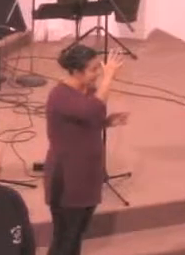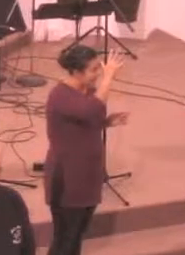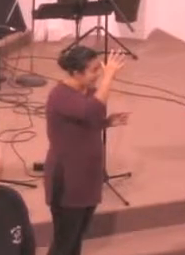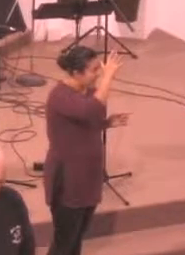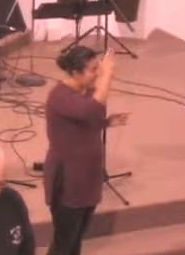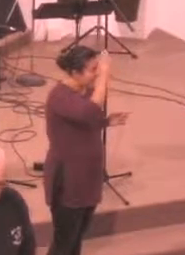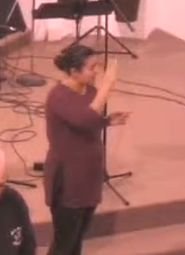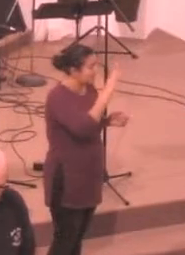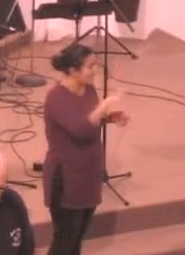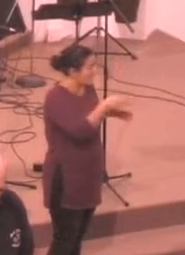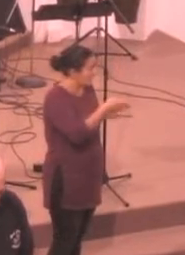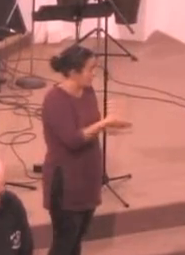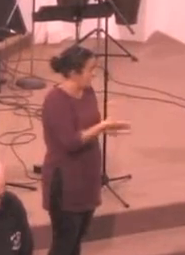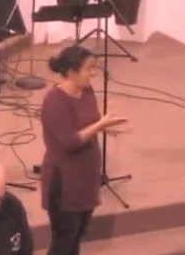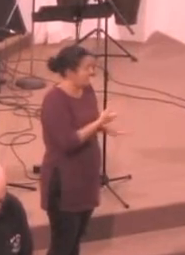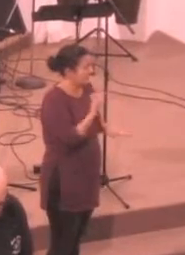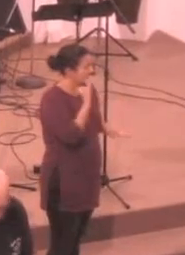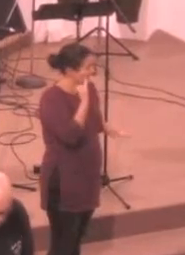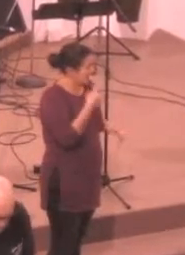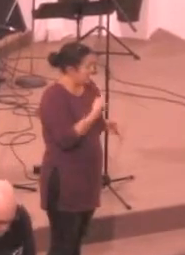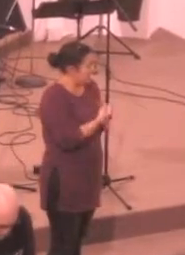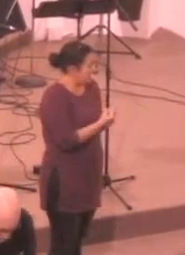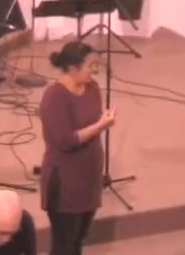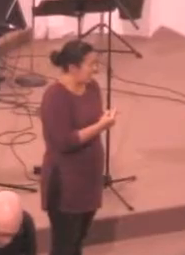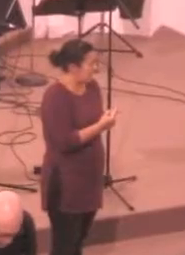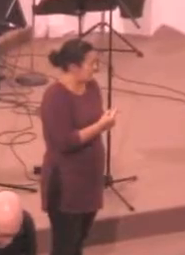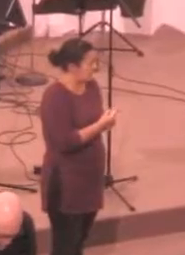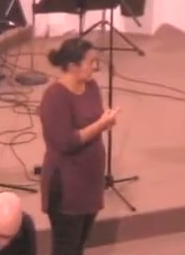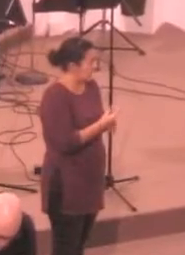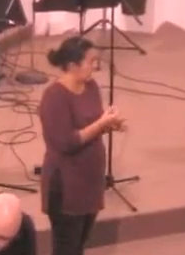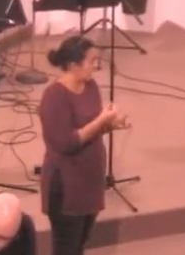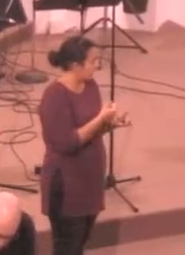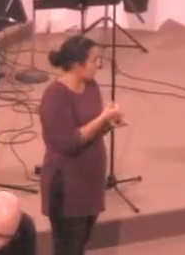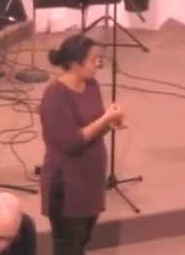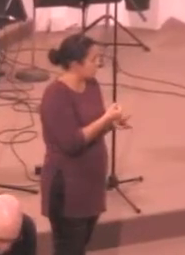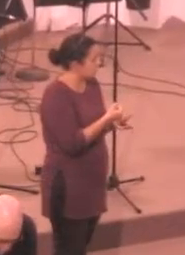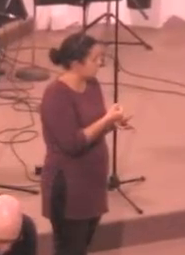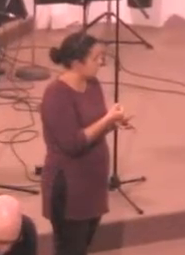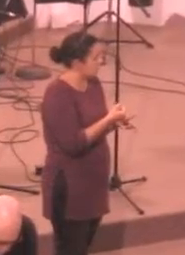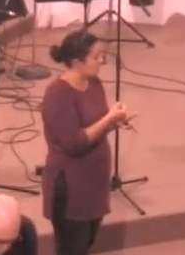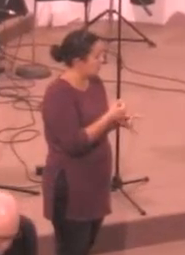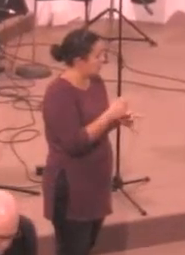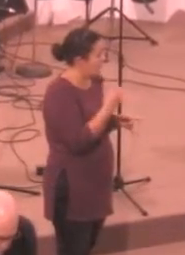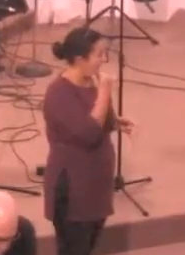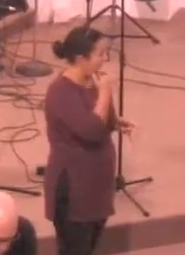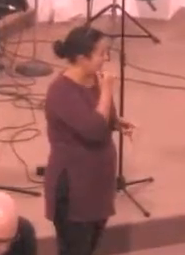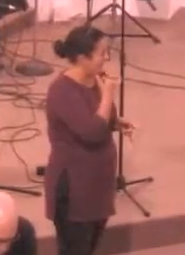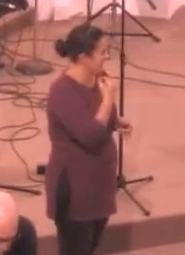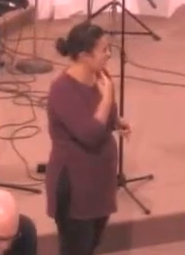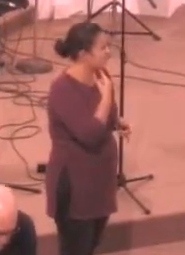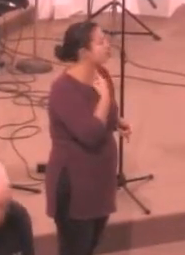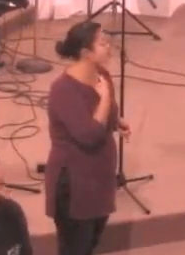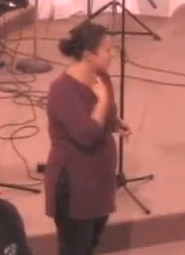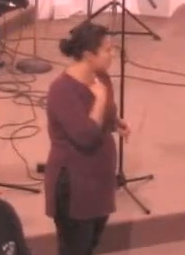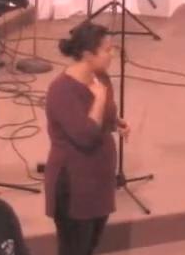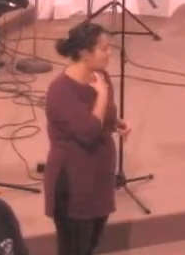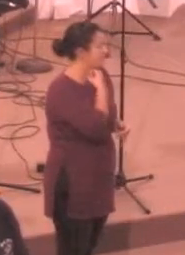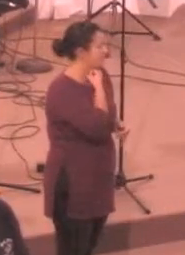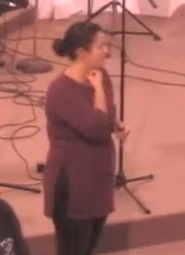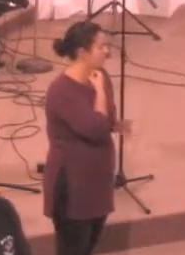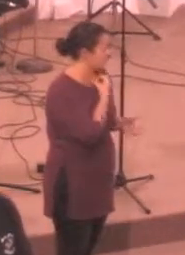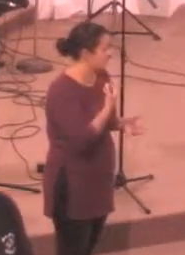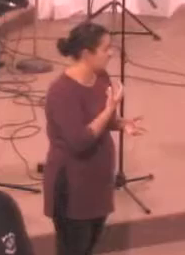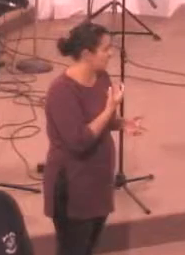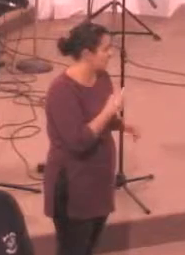for them, the service I think is Monday. So we would pray for those guys, if you would. And how many of you were here last